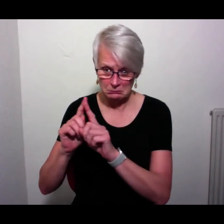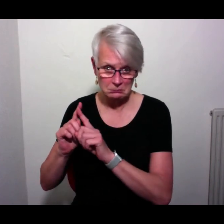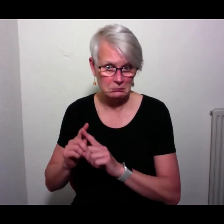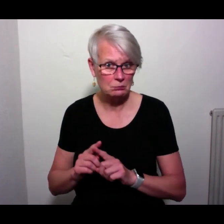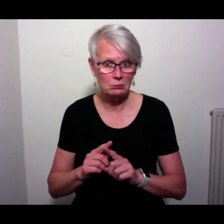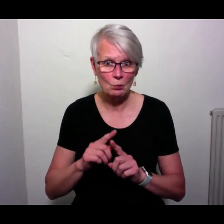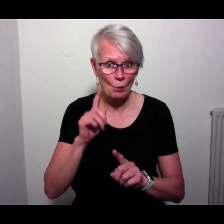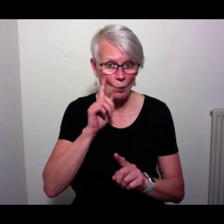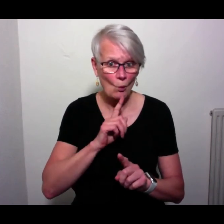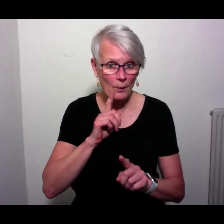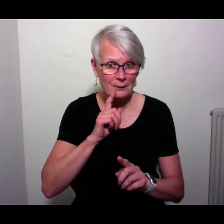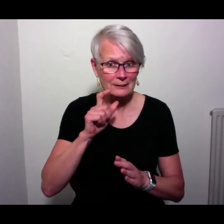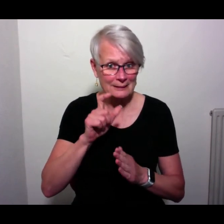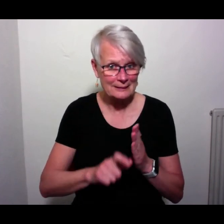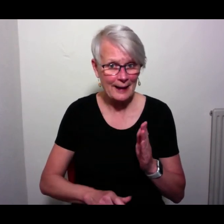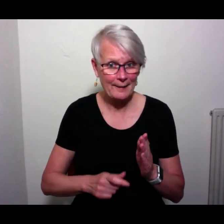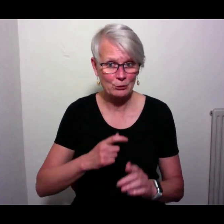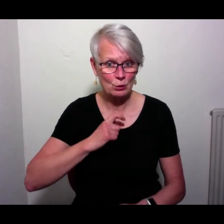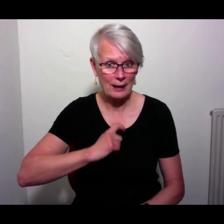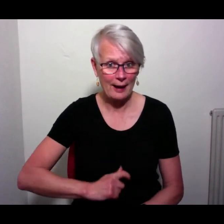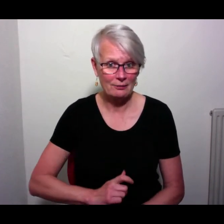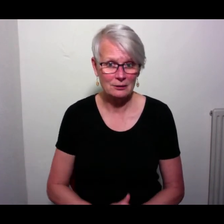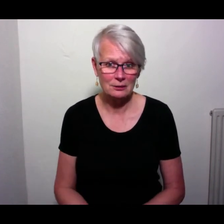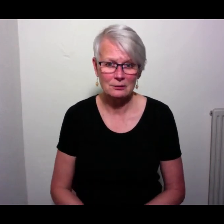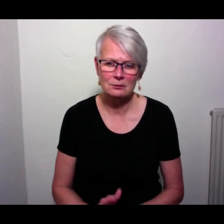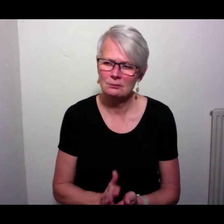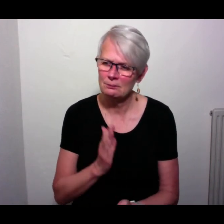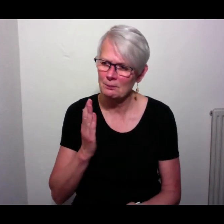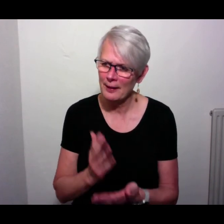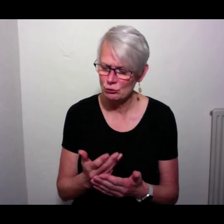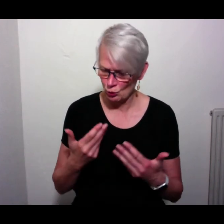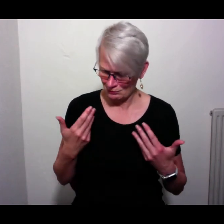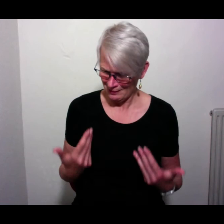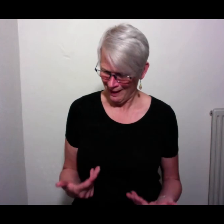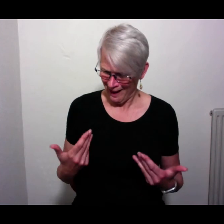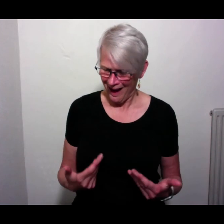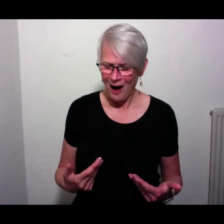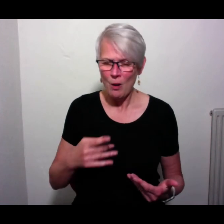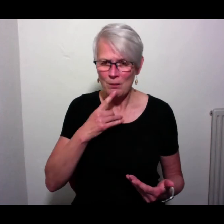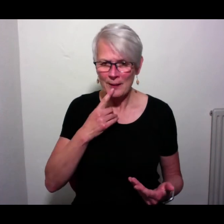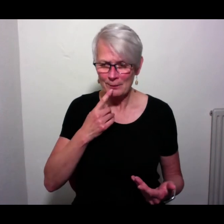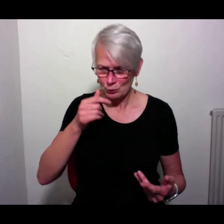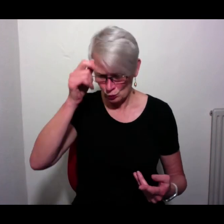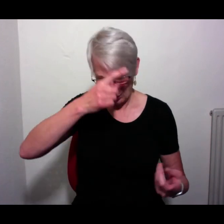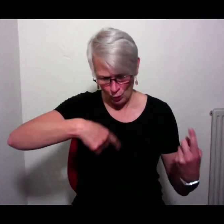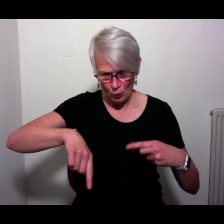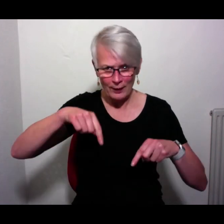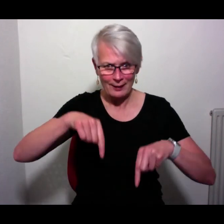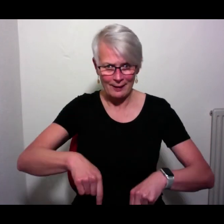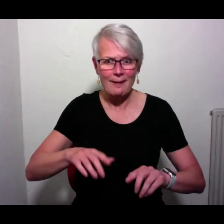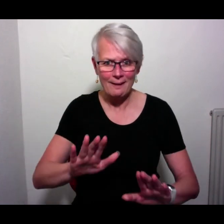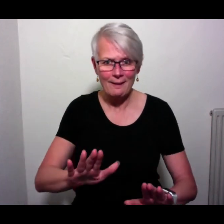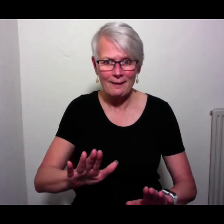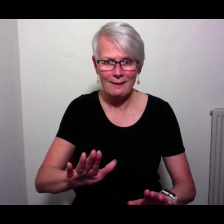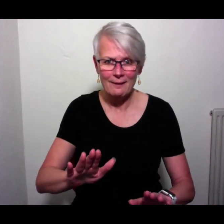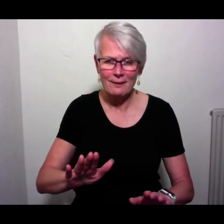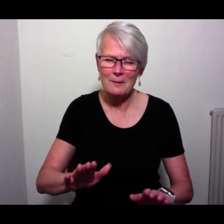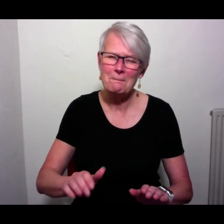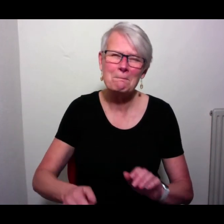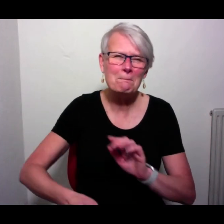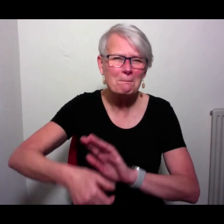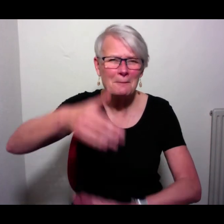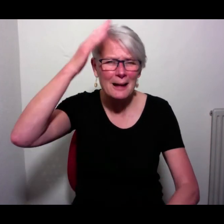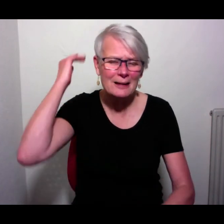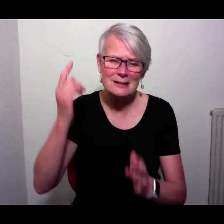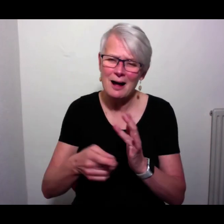women characters in order that at this point in history, we remain visible. because like